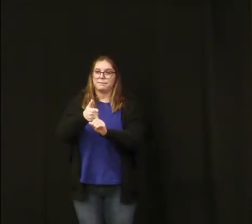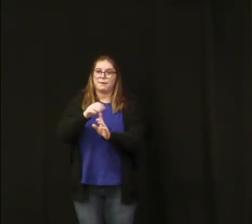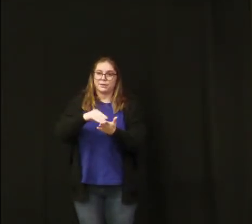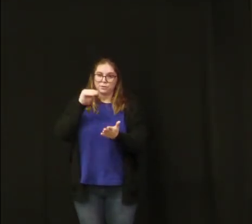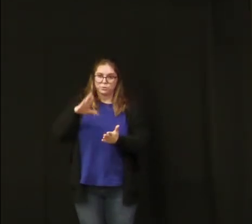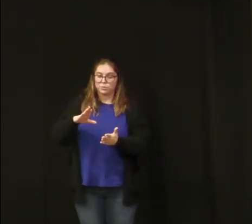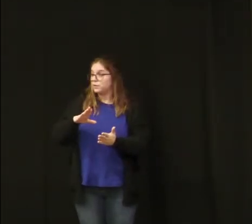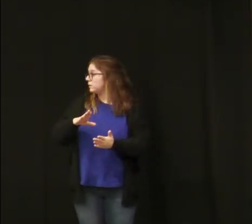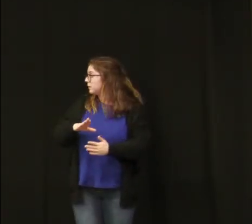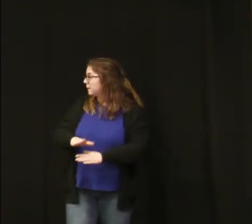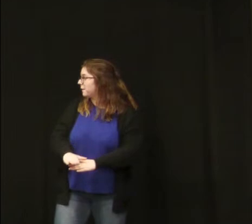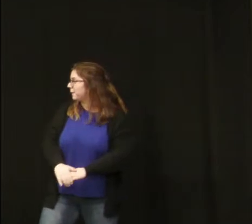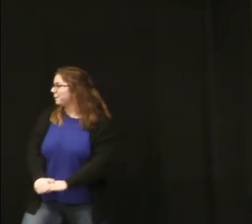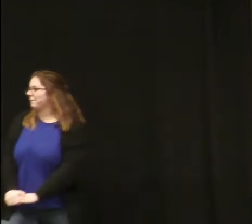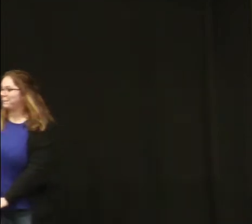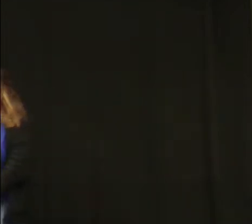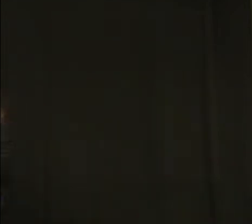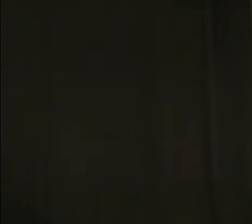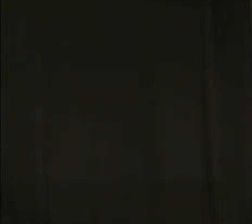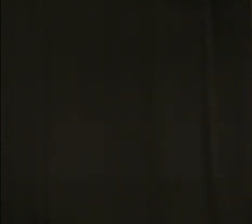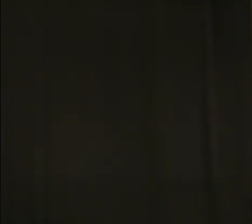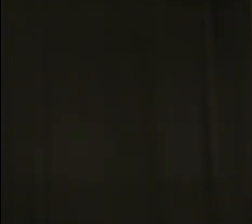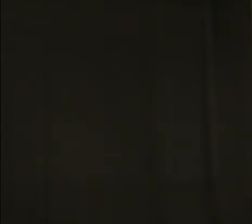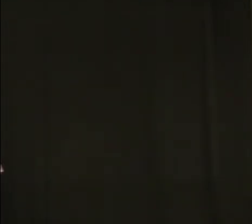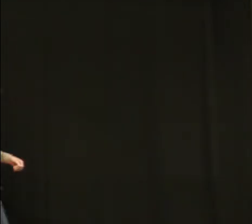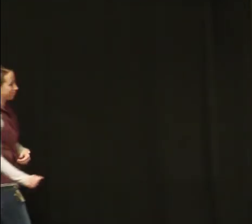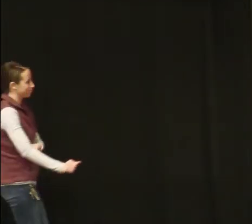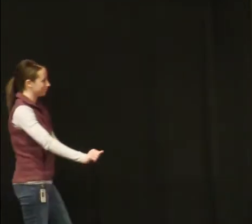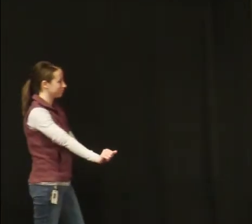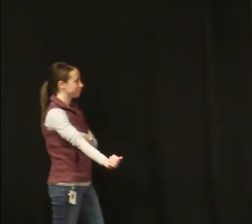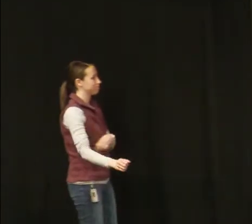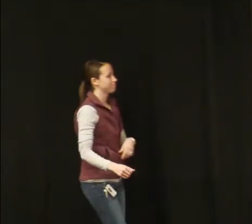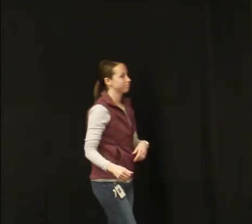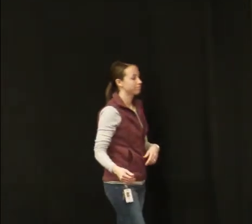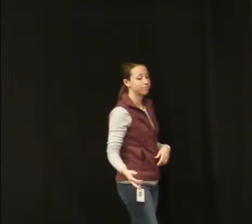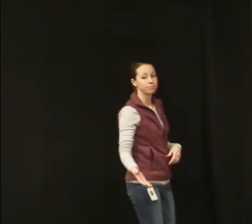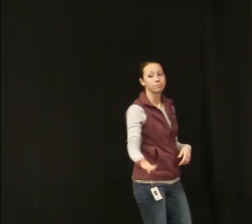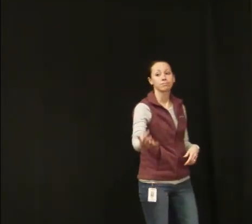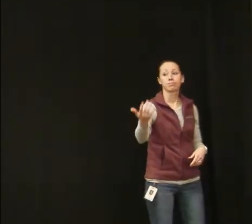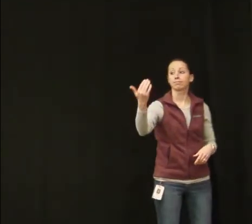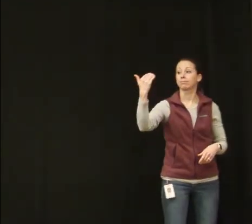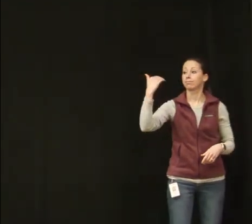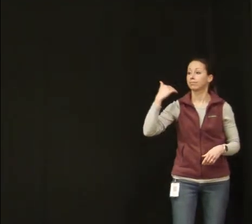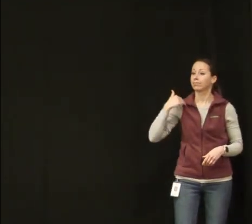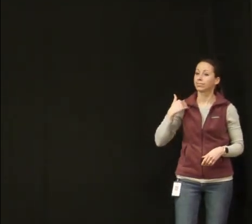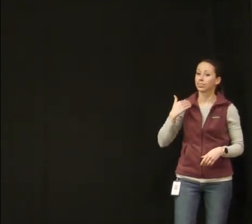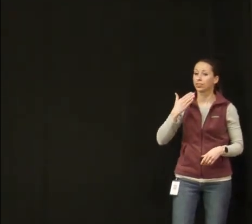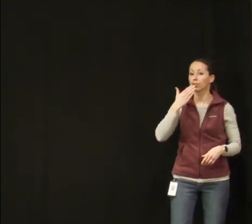them. Back in the old days, the good old days, we used to say,